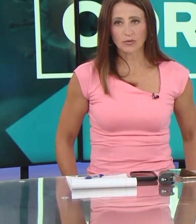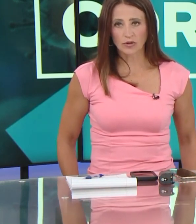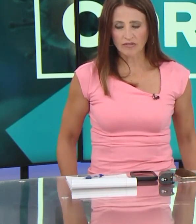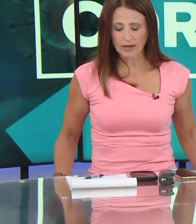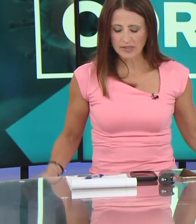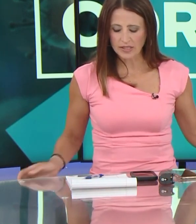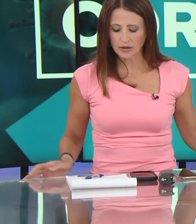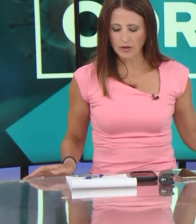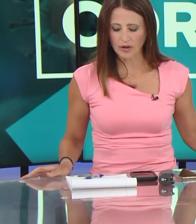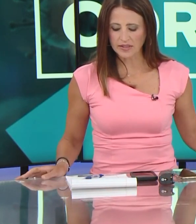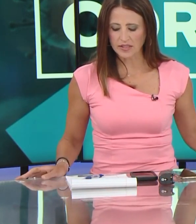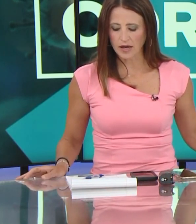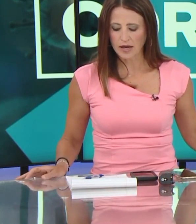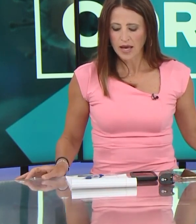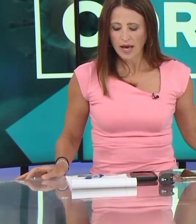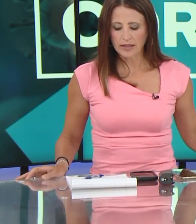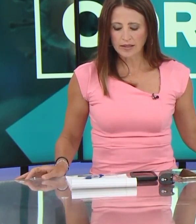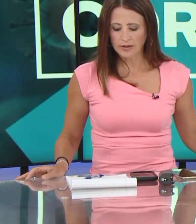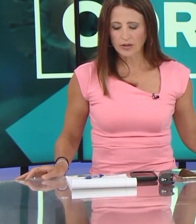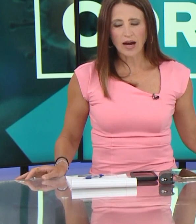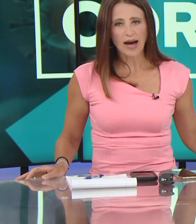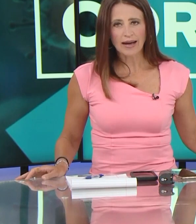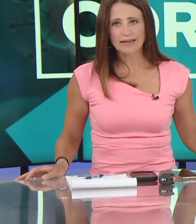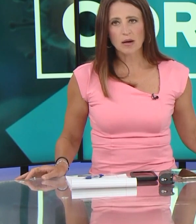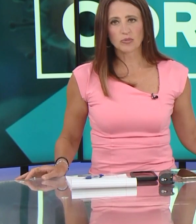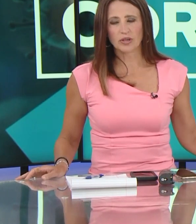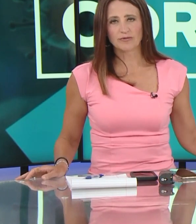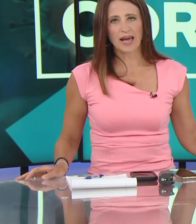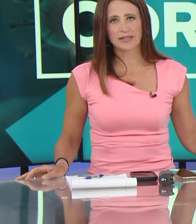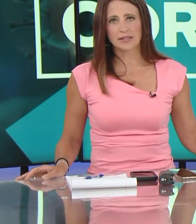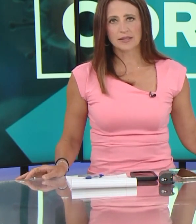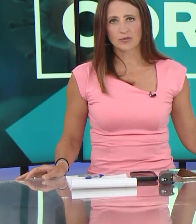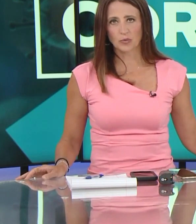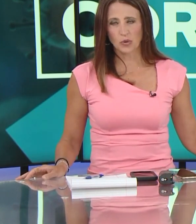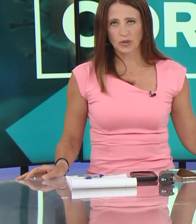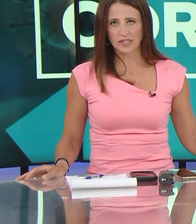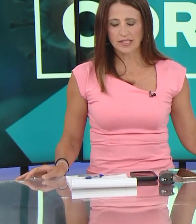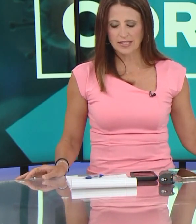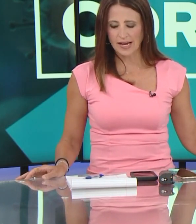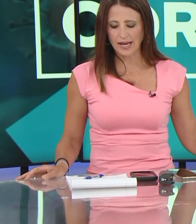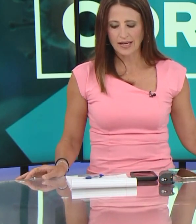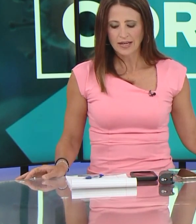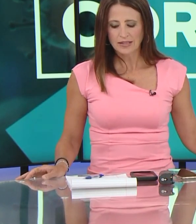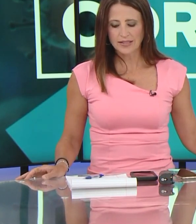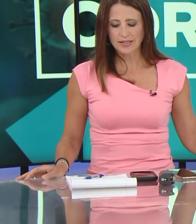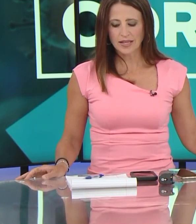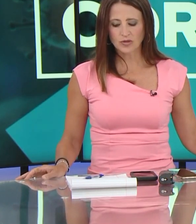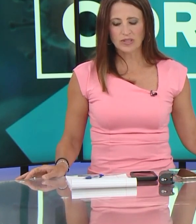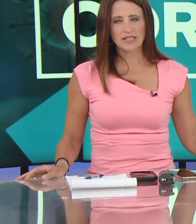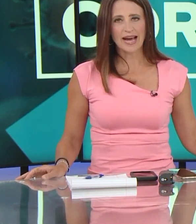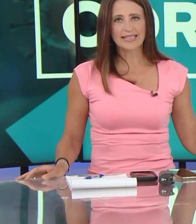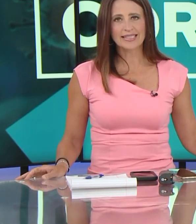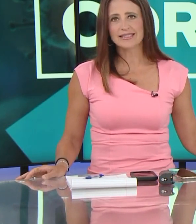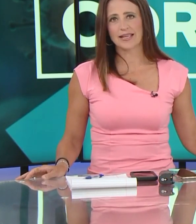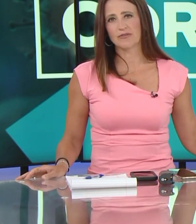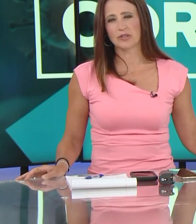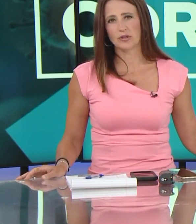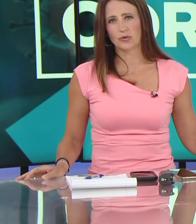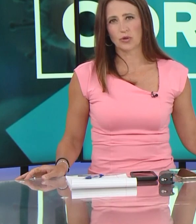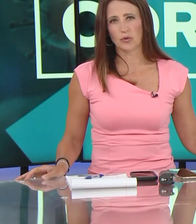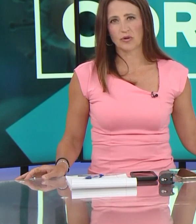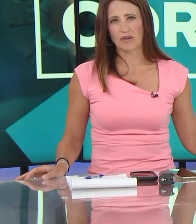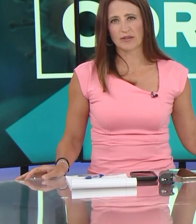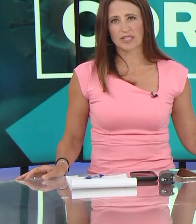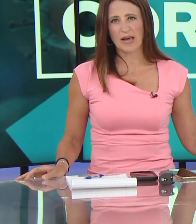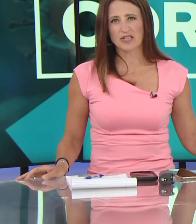COVID-19, the coronavirus here in Arkansas, and another high number of cases reported today. 697